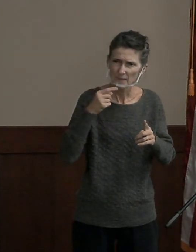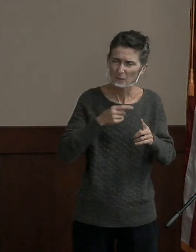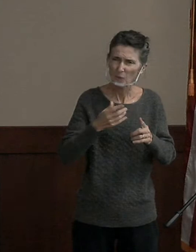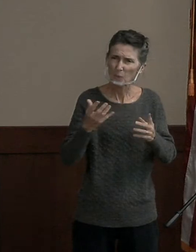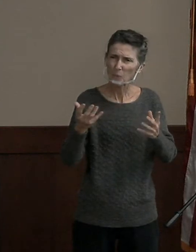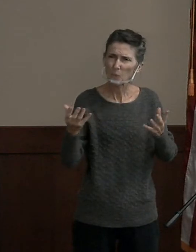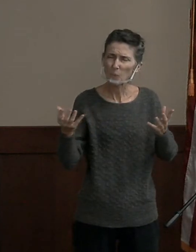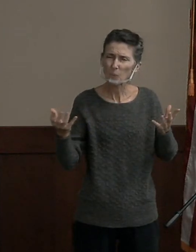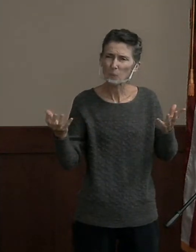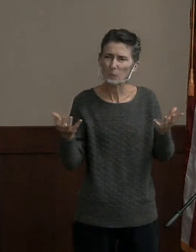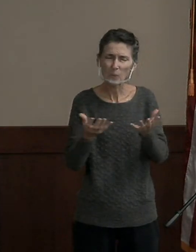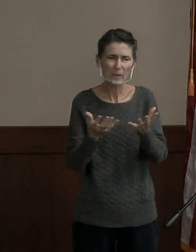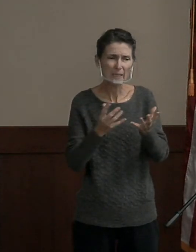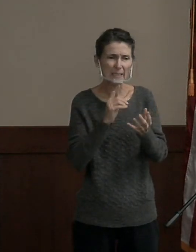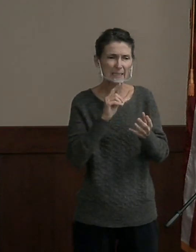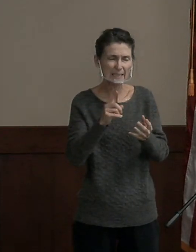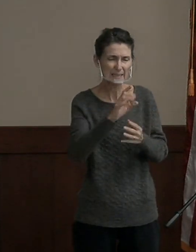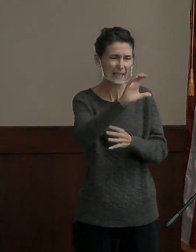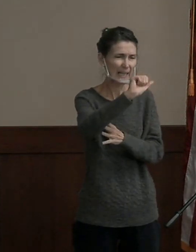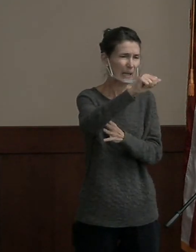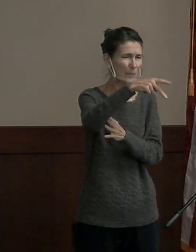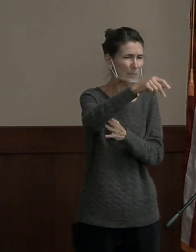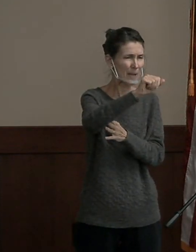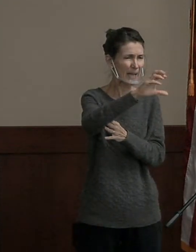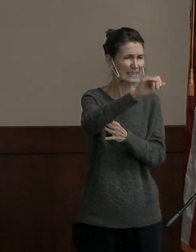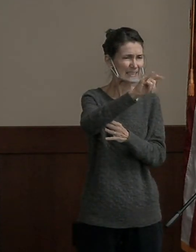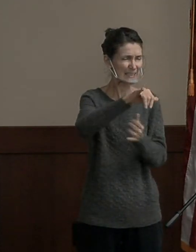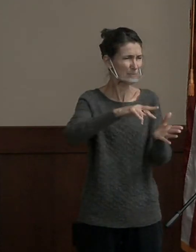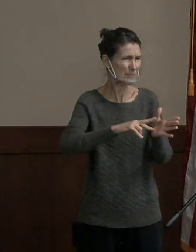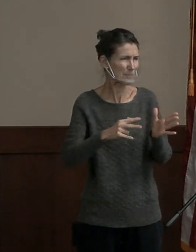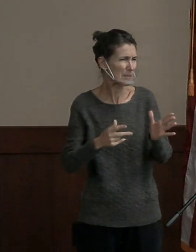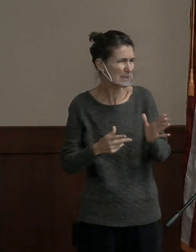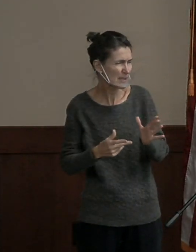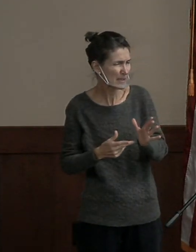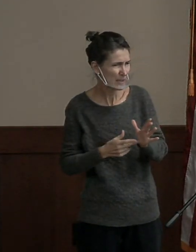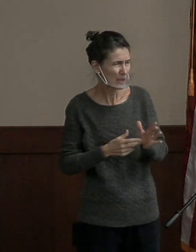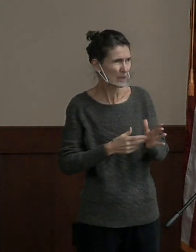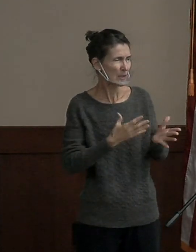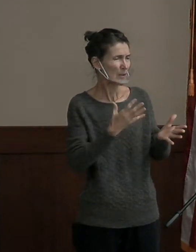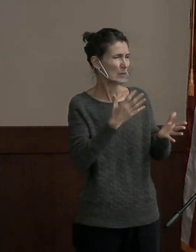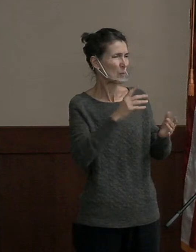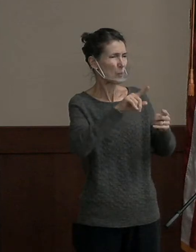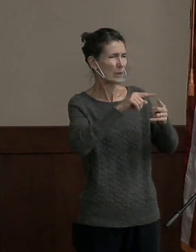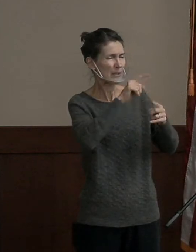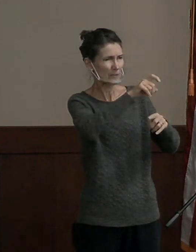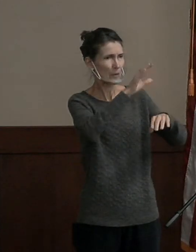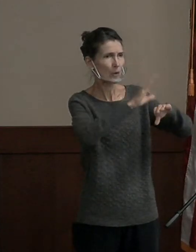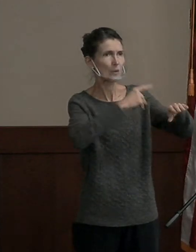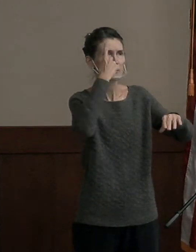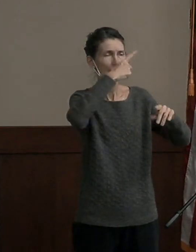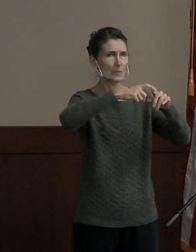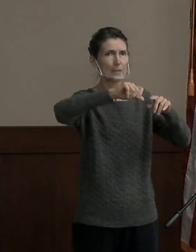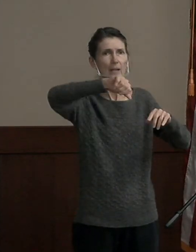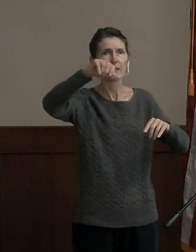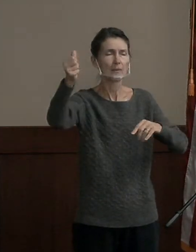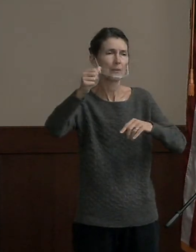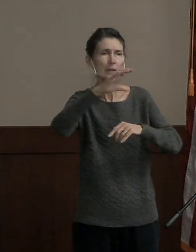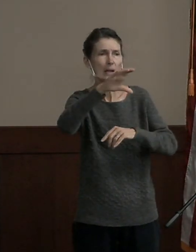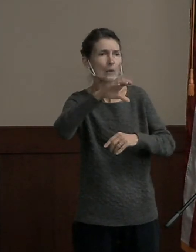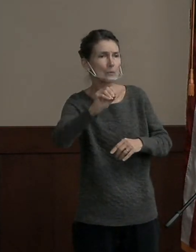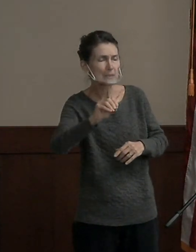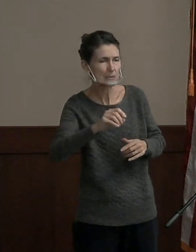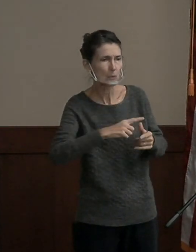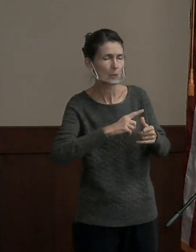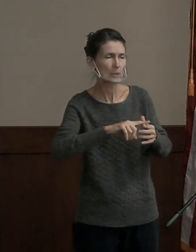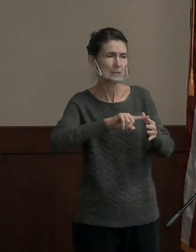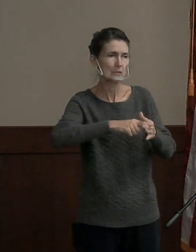what does this? What does it capacity mean? I mean, at what point do you have to call in somebody from other counties, or at what point do you